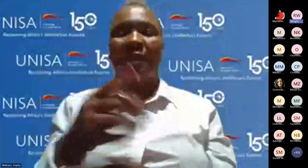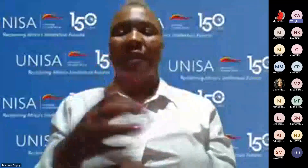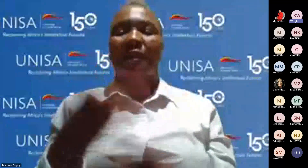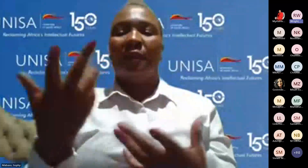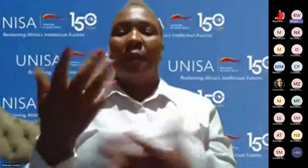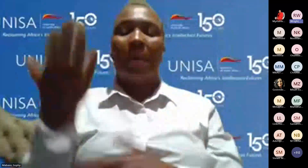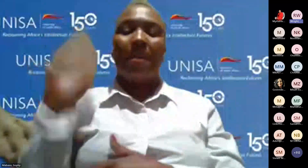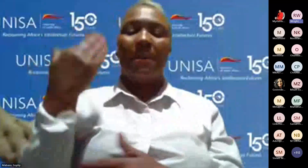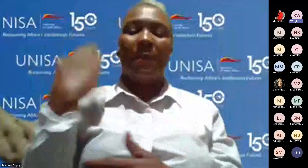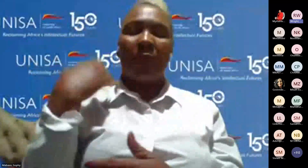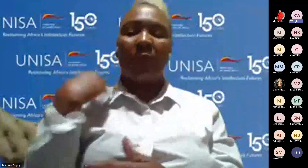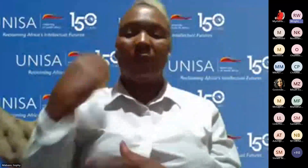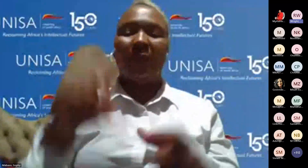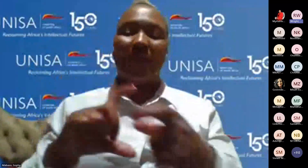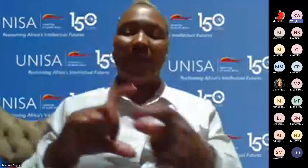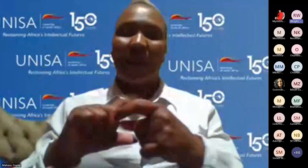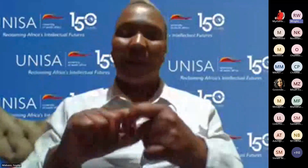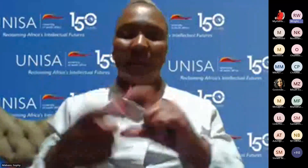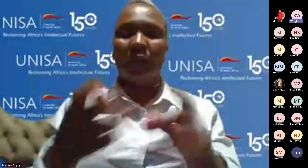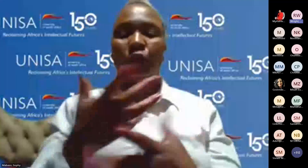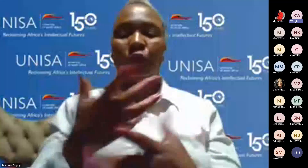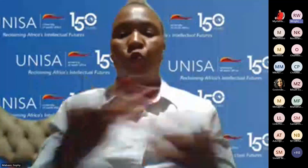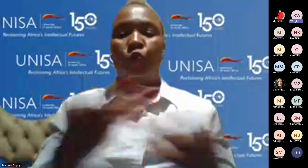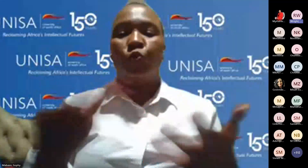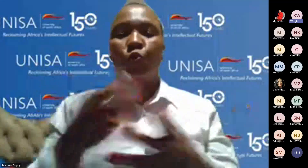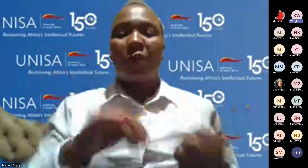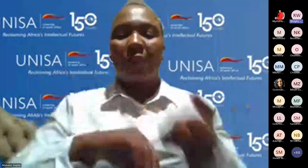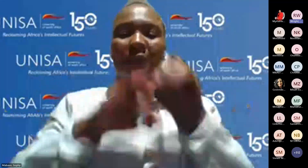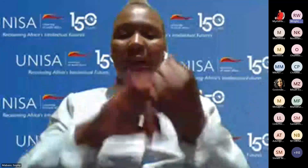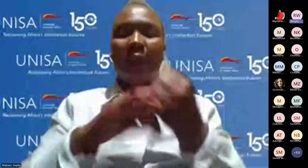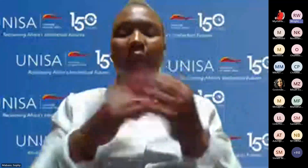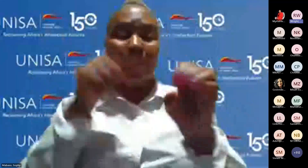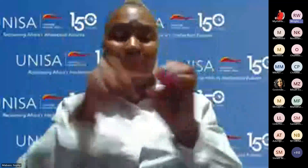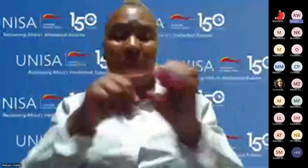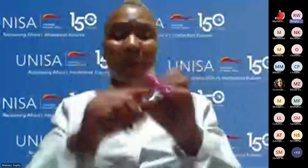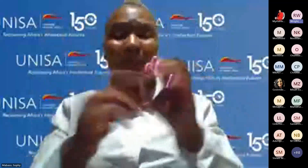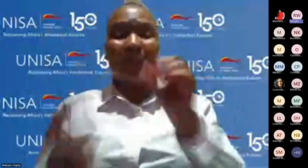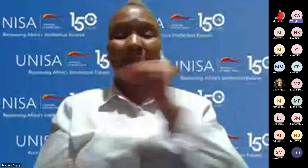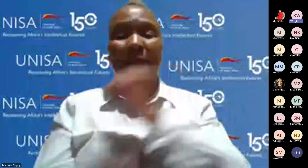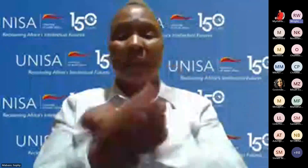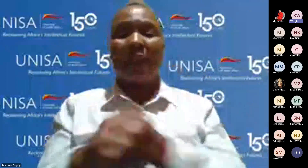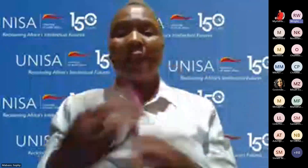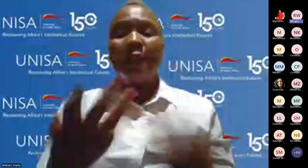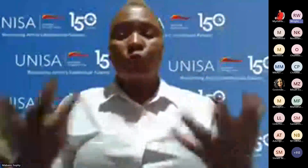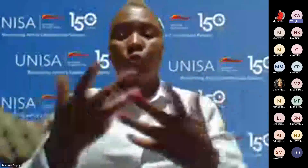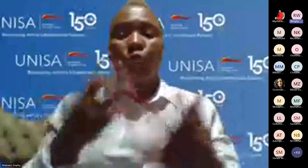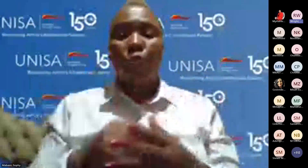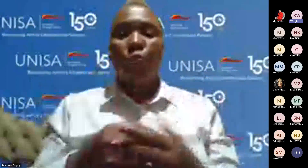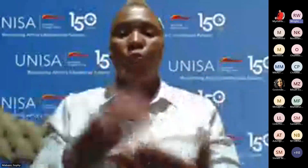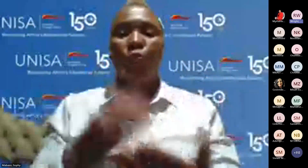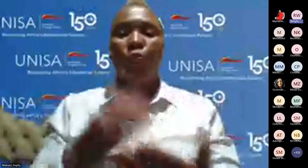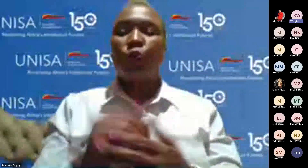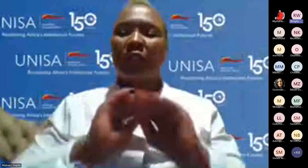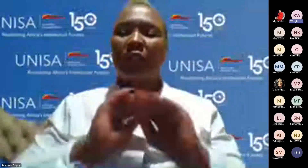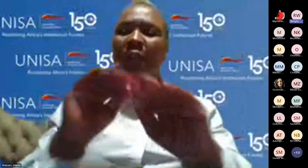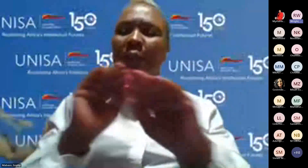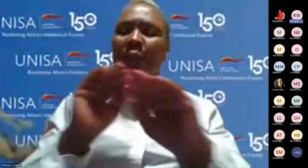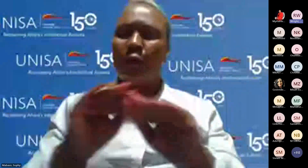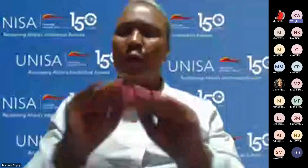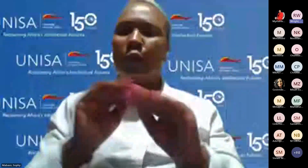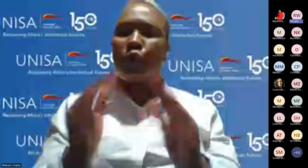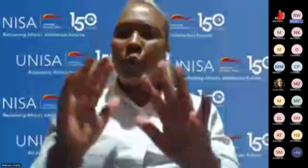be the links to the course as well. And really join that session, because that's where we take you step by step through all the